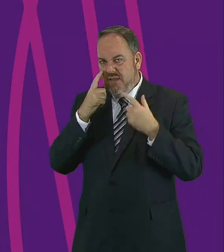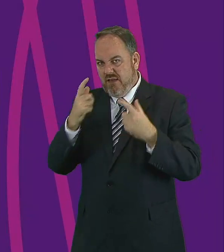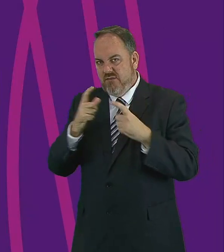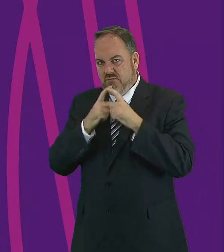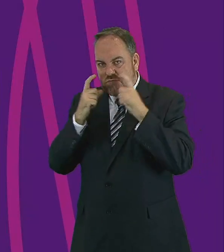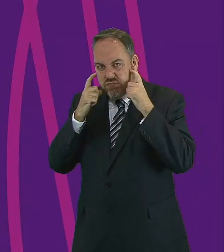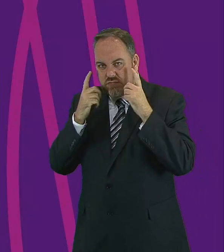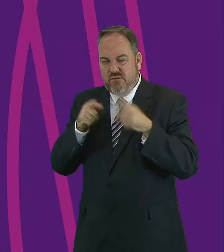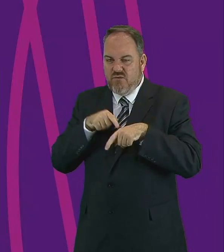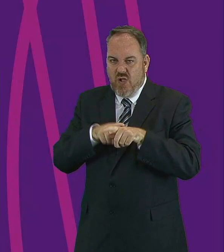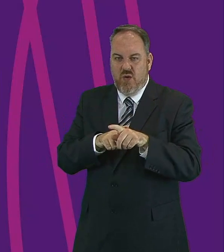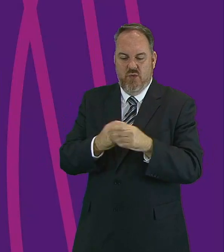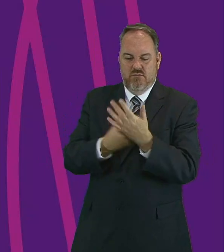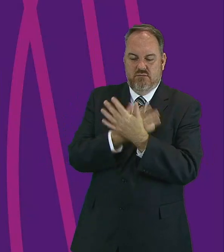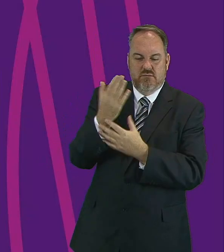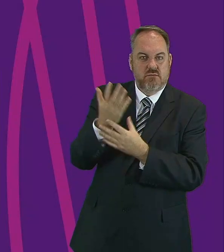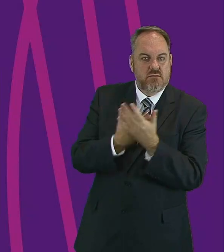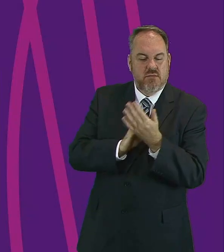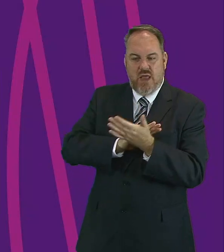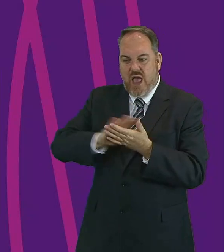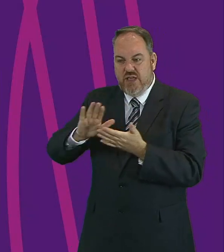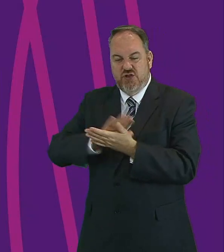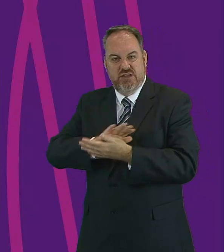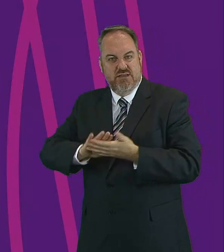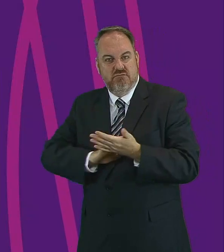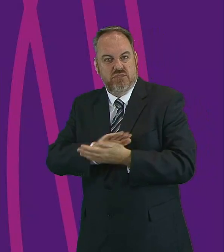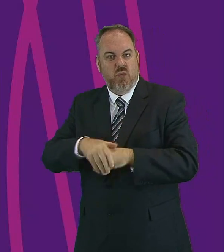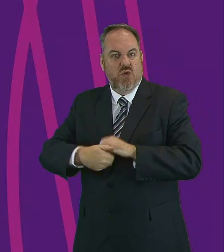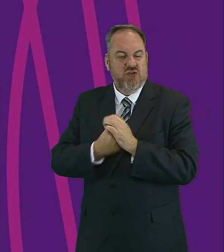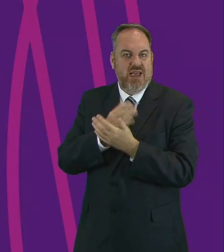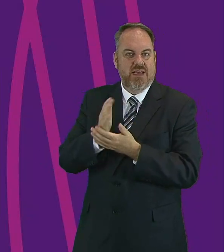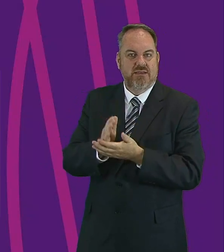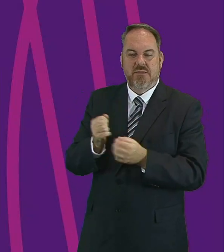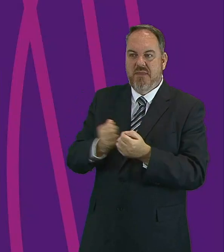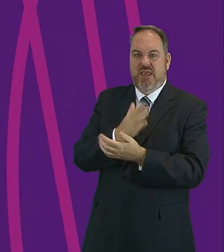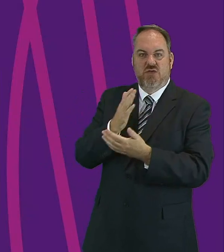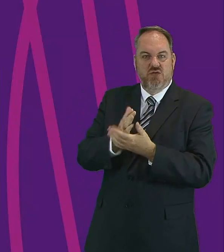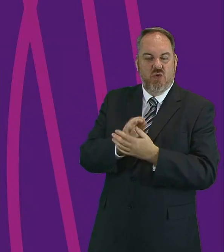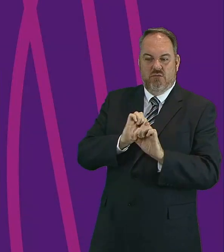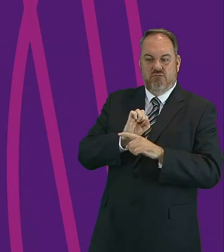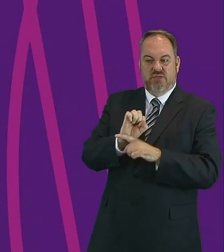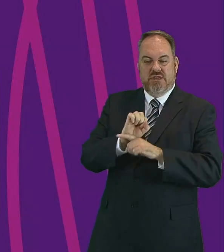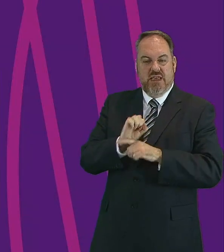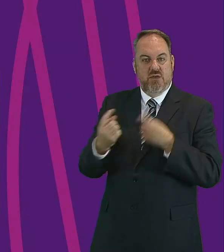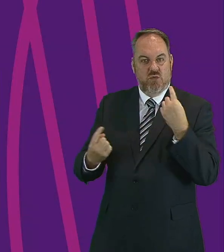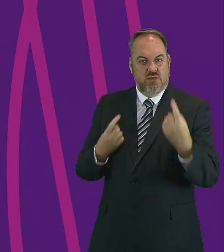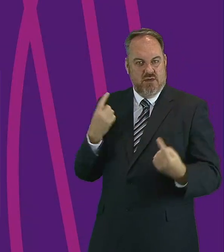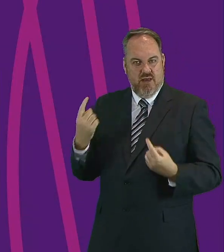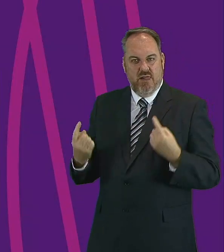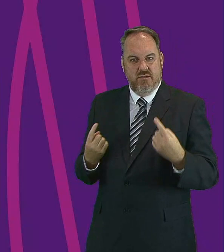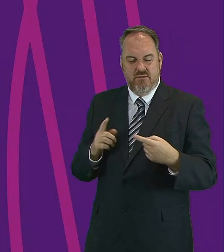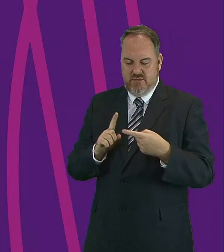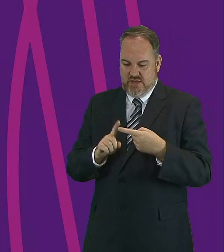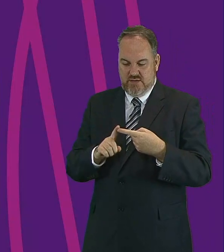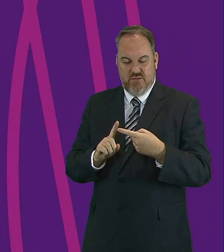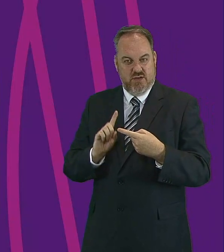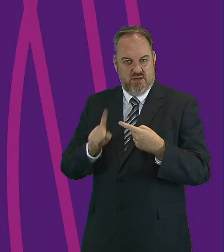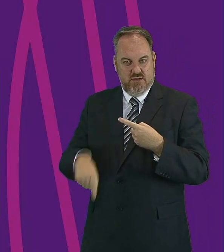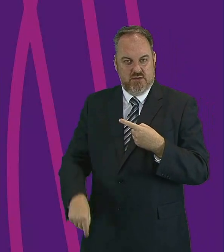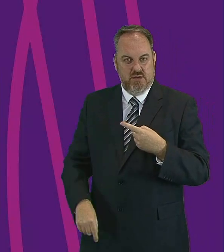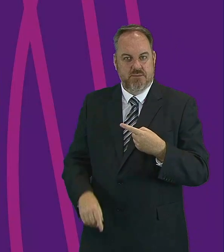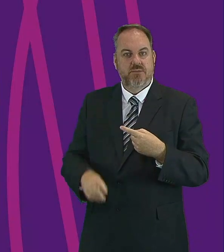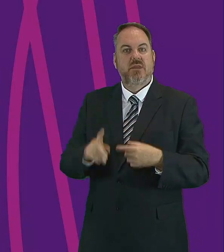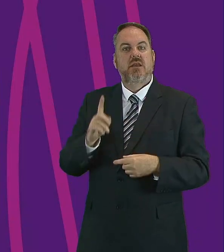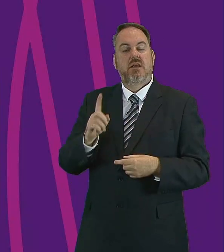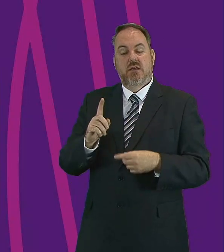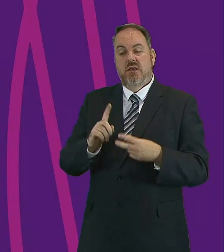around all of the rules on hygiene and the correct wearing of face coverings while any of that is happening. Formal and